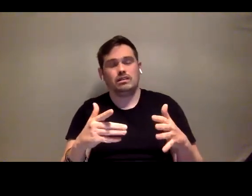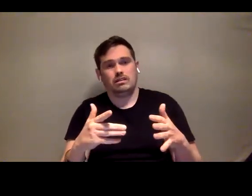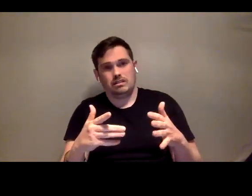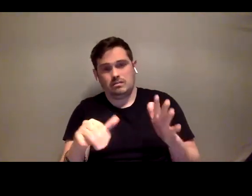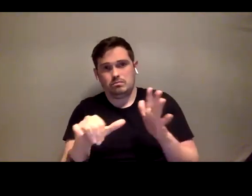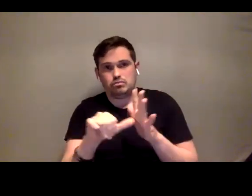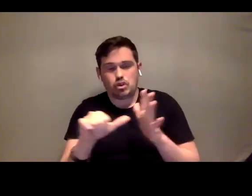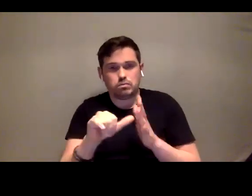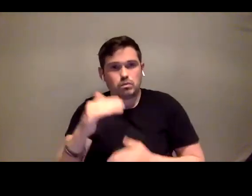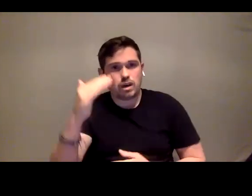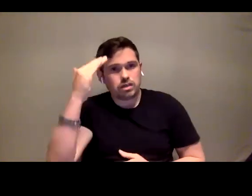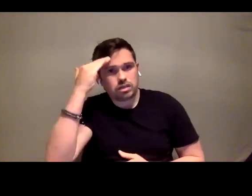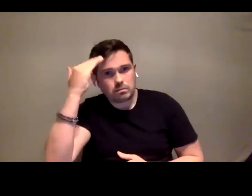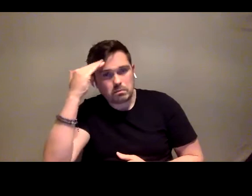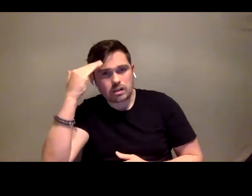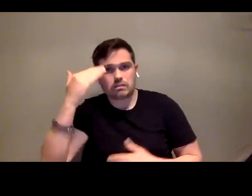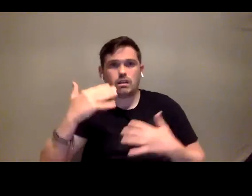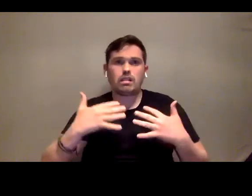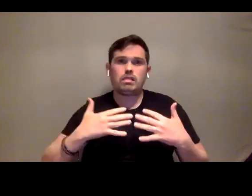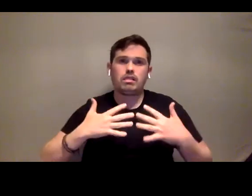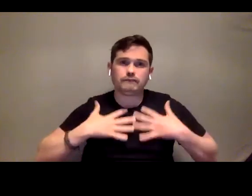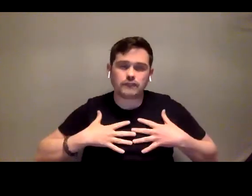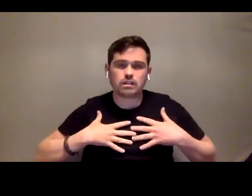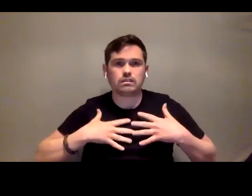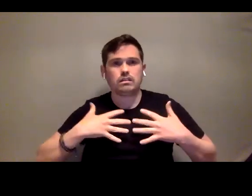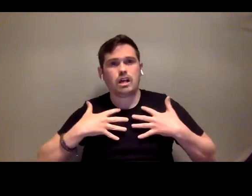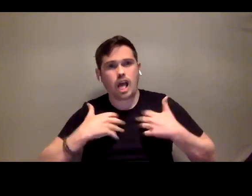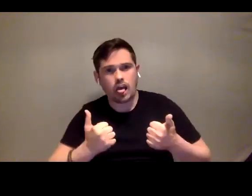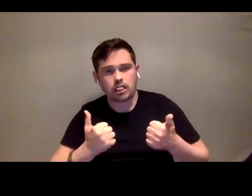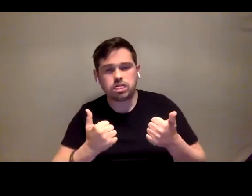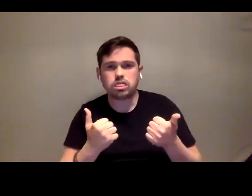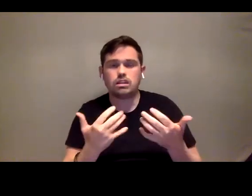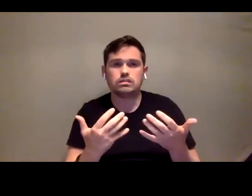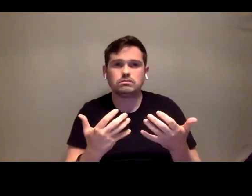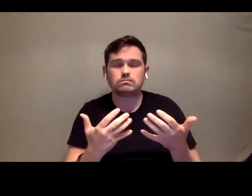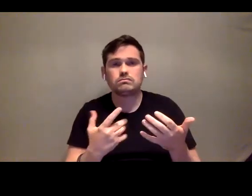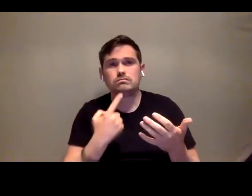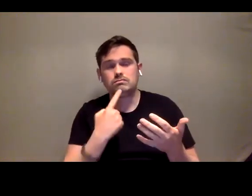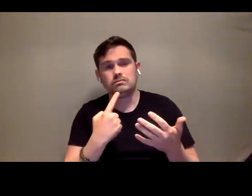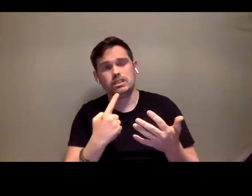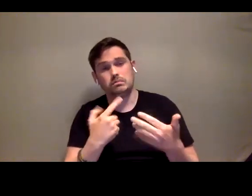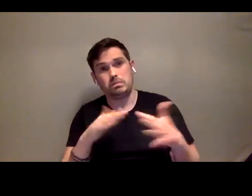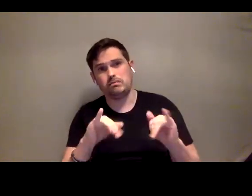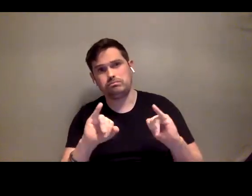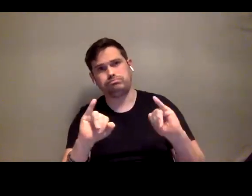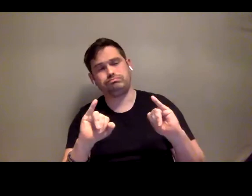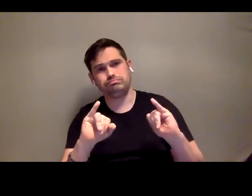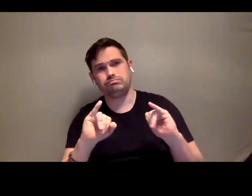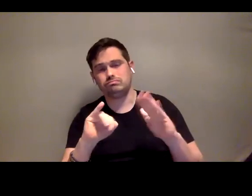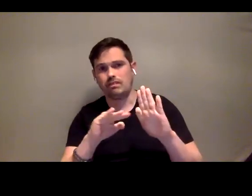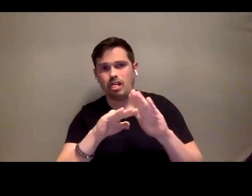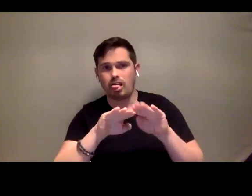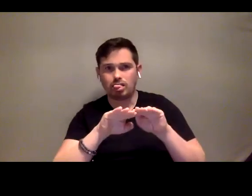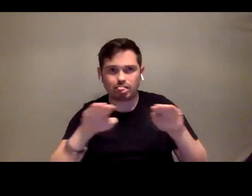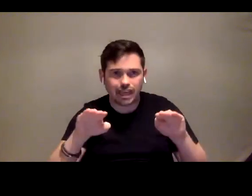health, rates of mental health have been reaching crisis levels for the last decade. And that's been sort of very